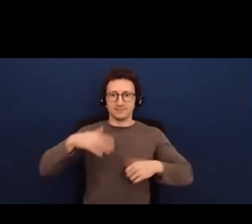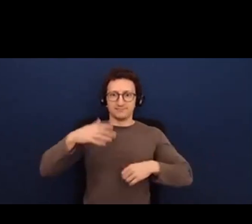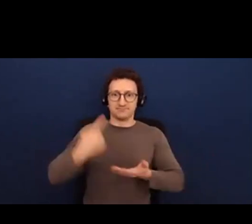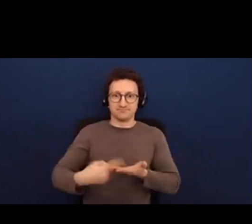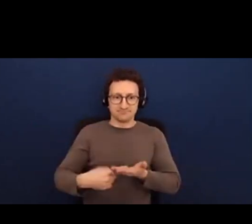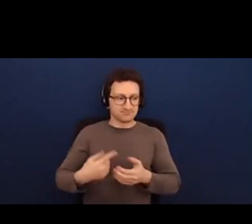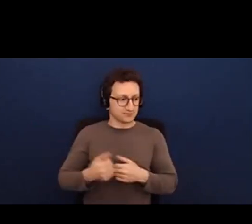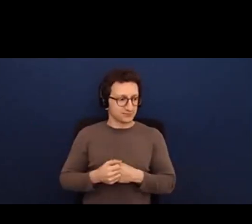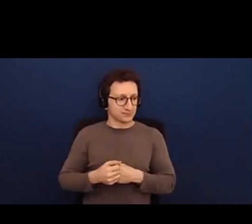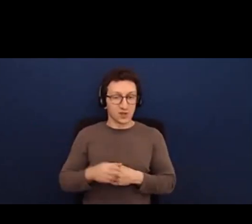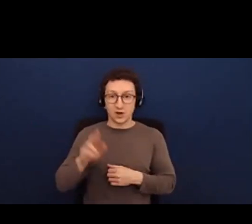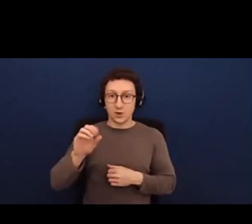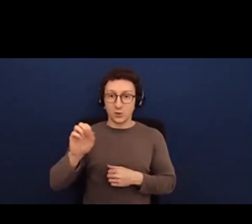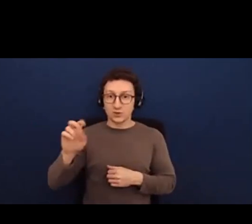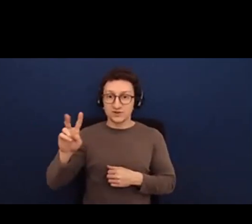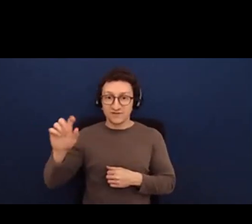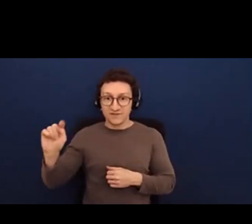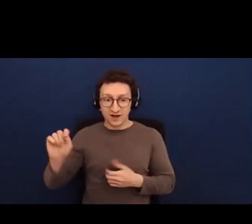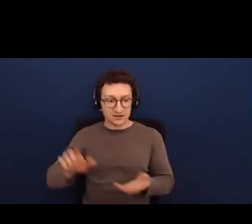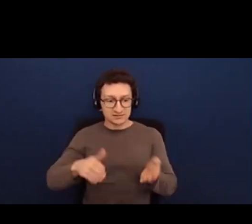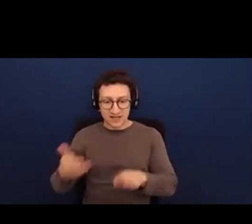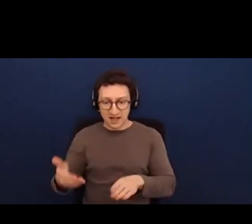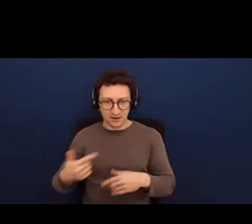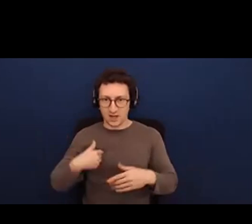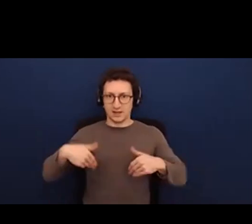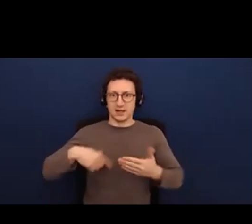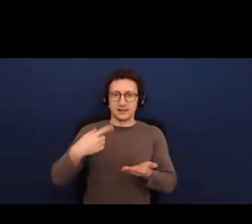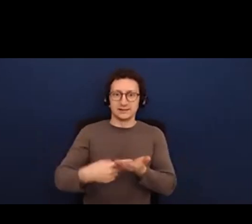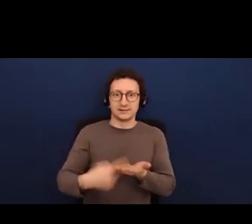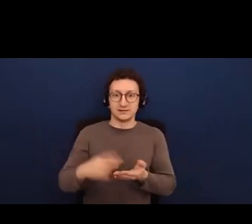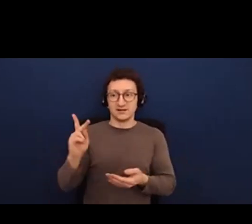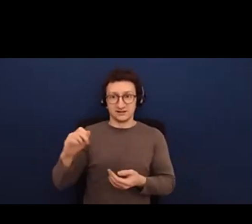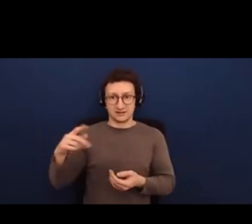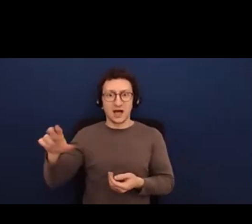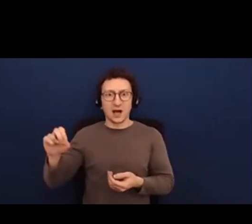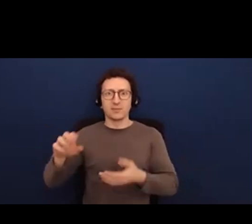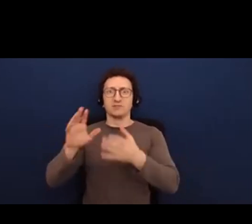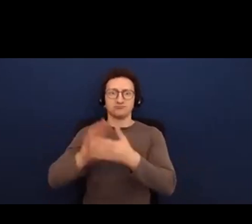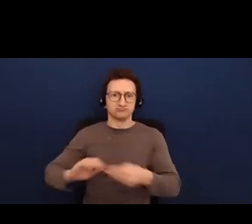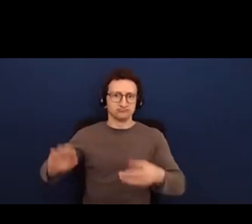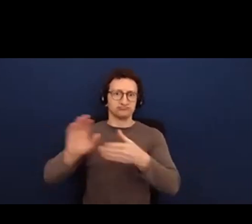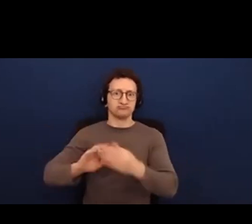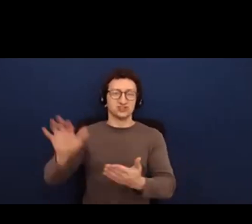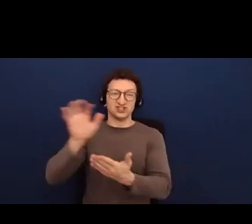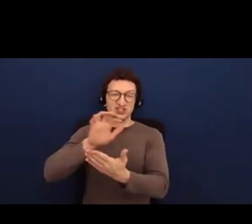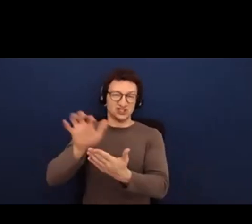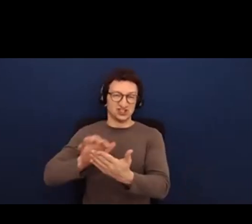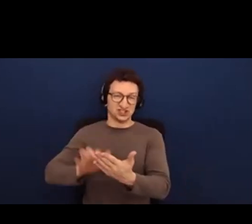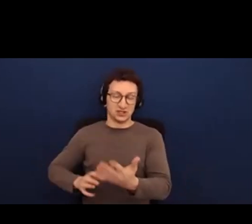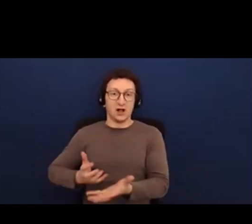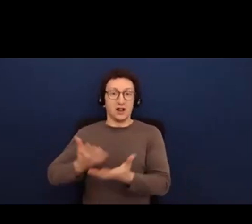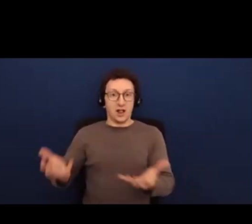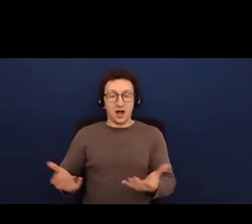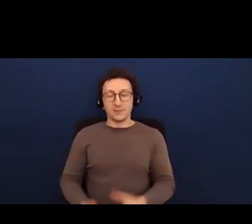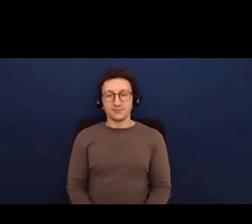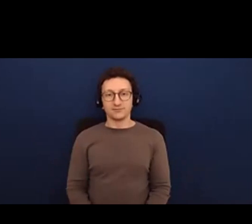Roosevelt and so on and so forth, which Kaplan was really, really, he was knocked off. He was